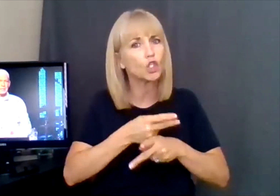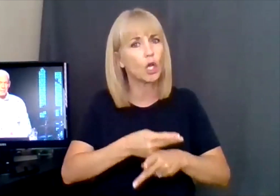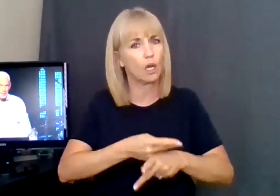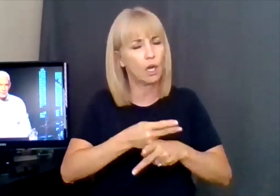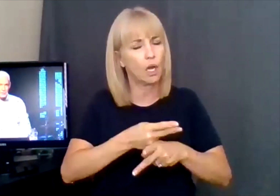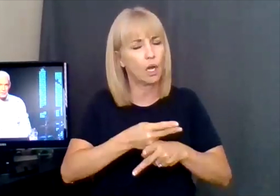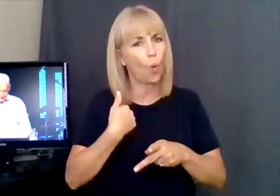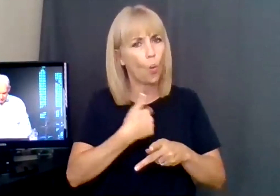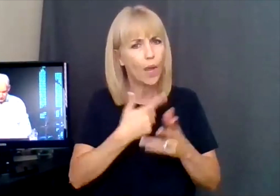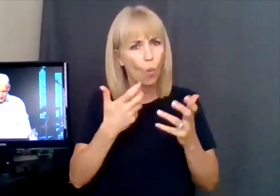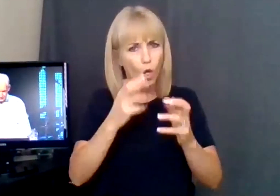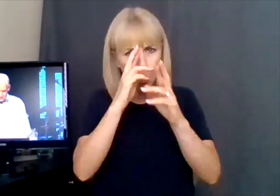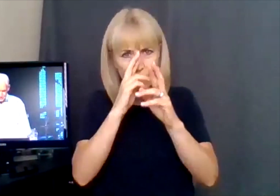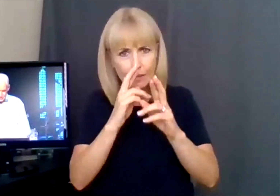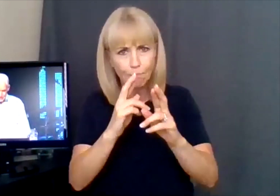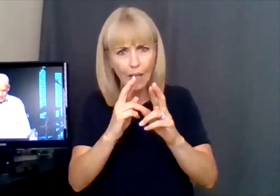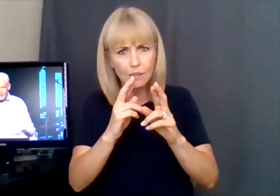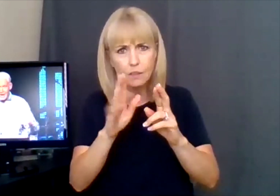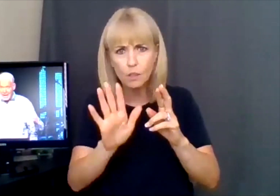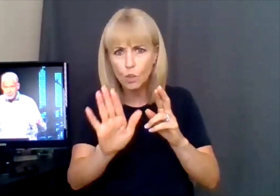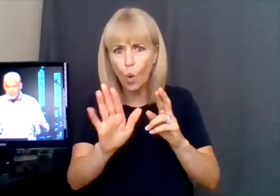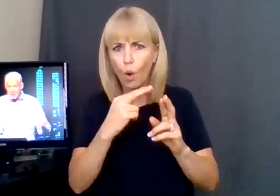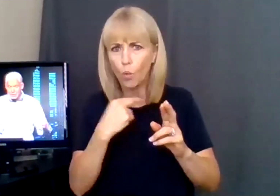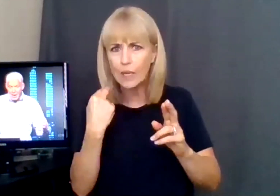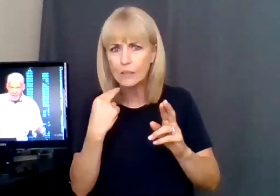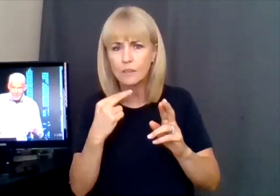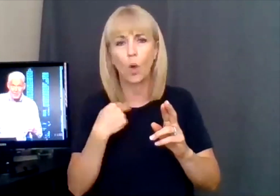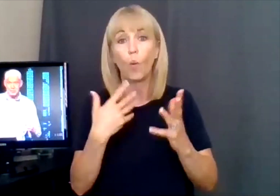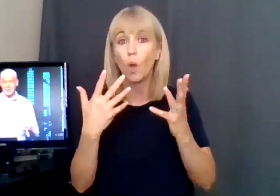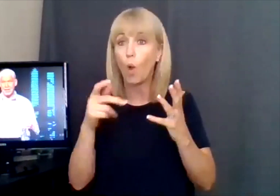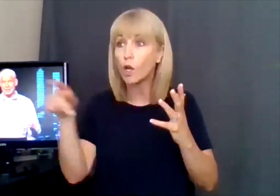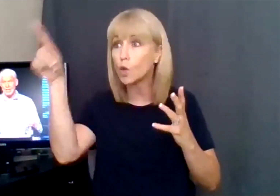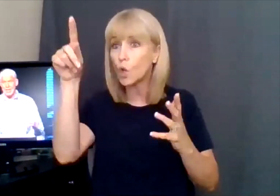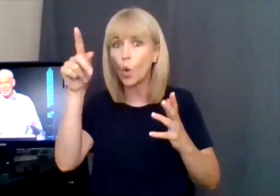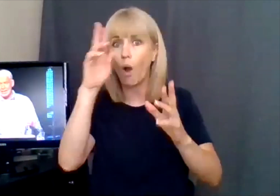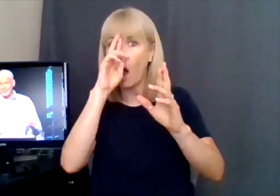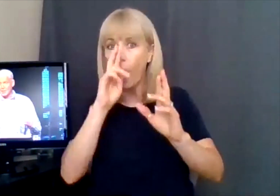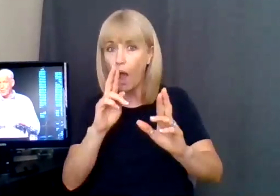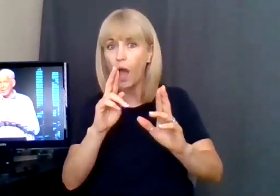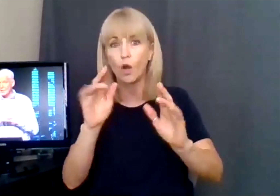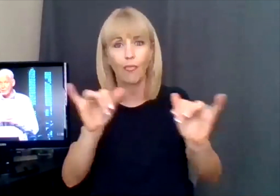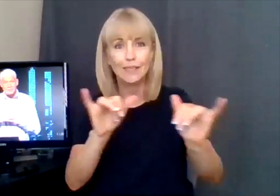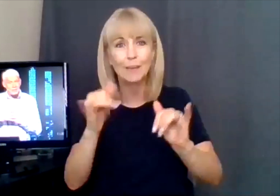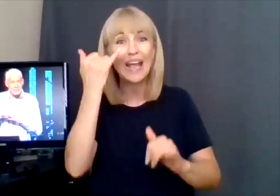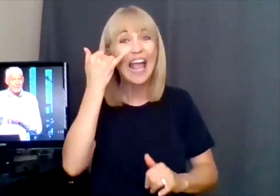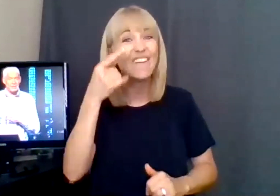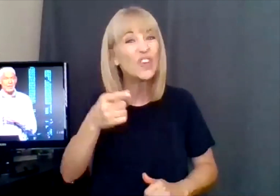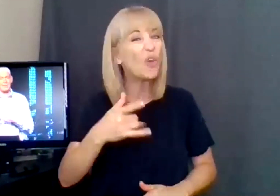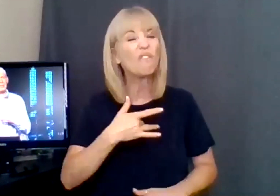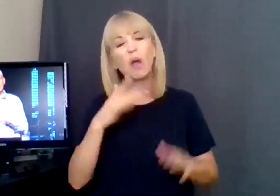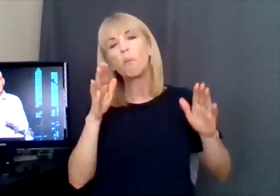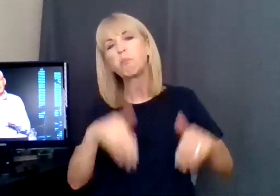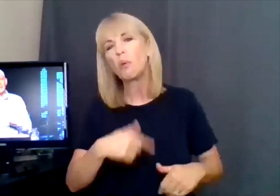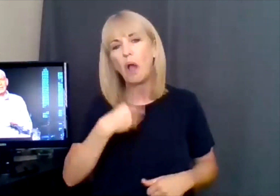respect the risk that's in front of us. And we're going to ask people to honor those around. And again, if you're one that the risk is not that